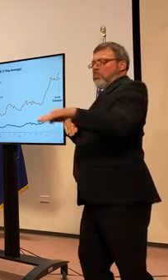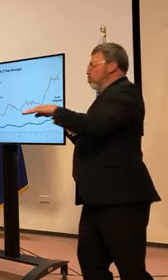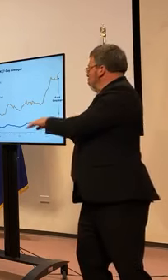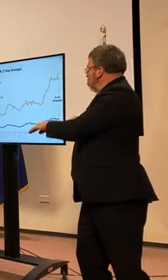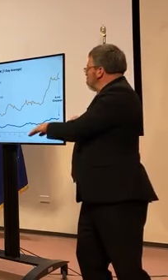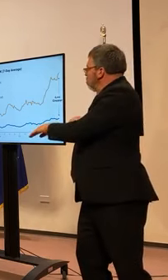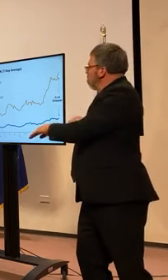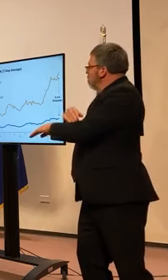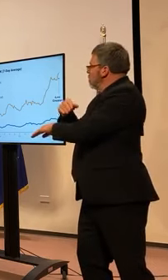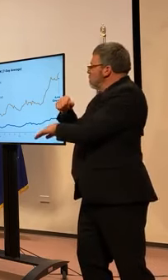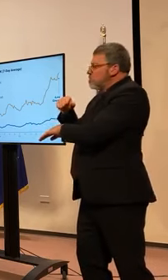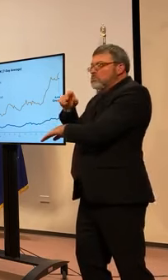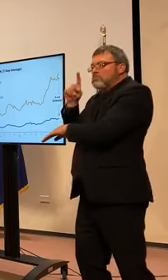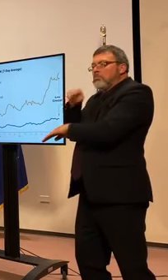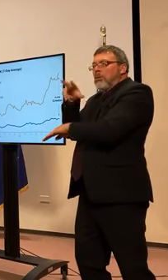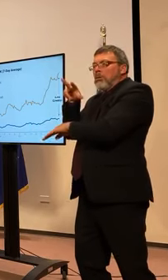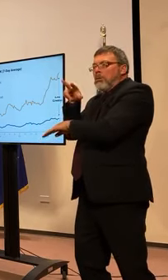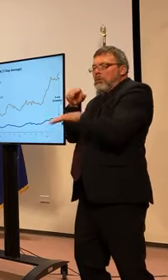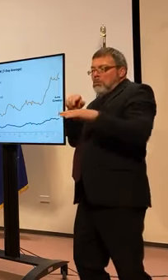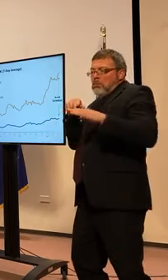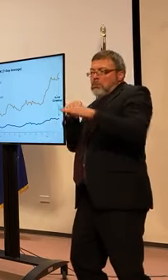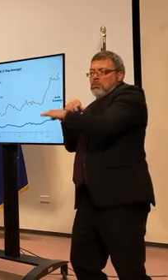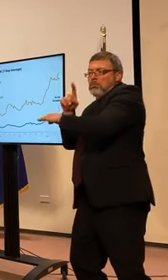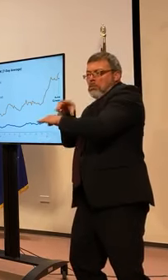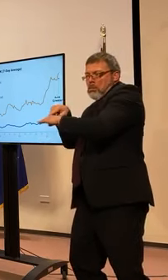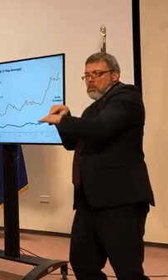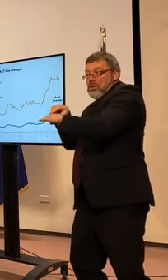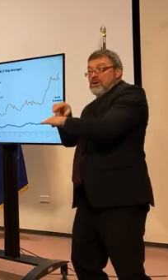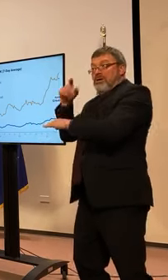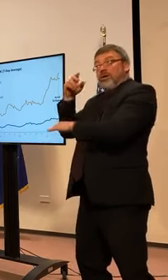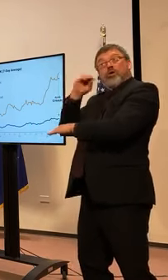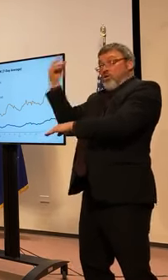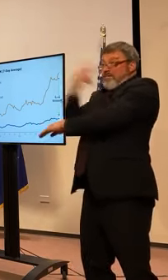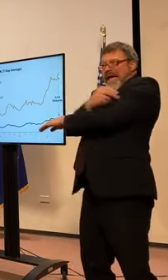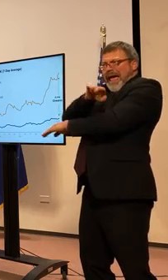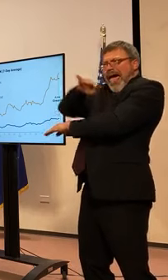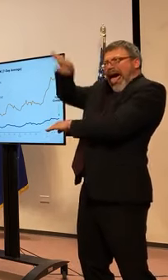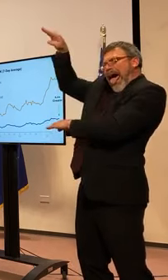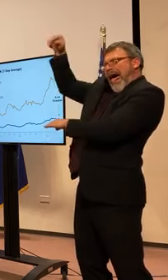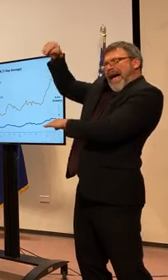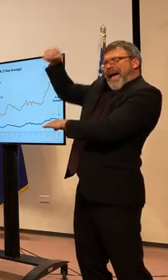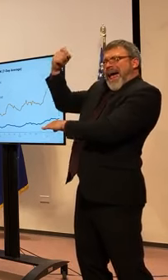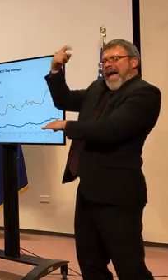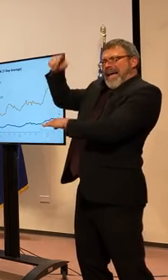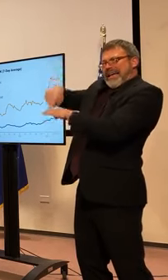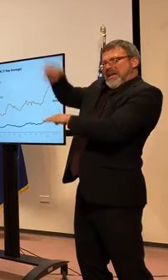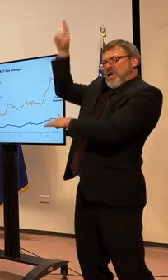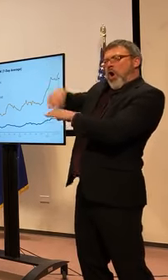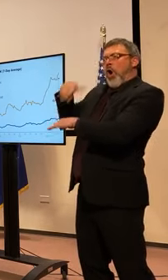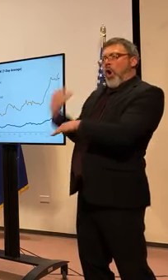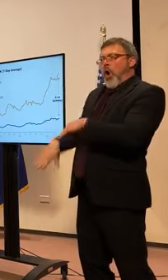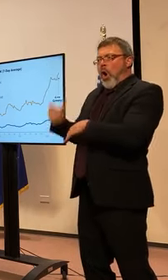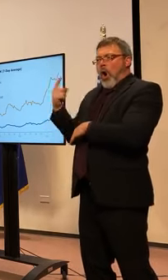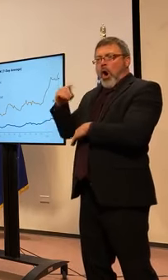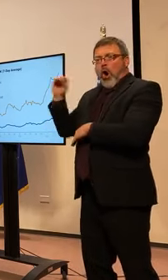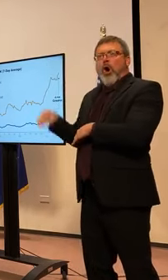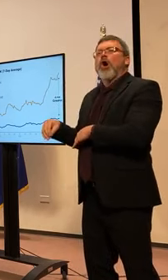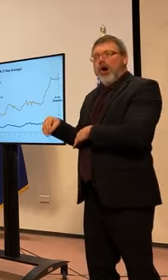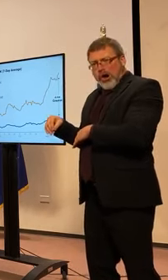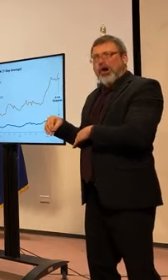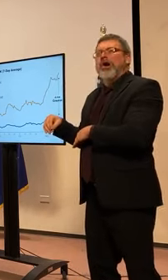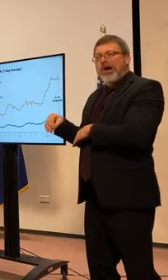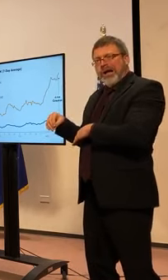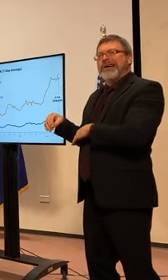you'll see that their rates went up about 11% this week, while the fully vaccinated rate declined slightly, down a little bit more than a